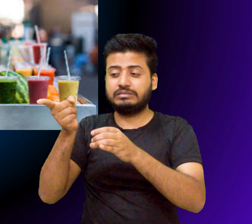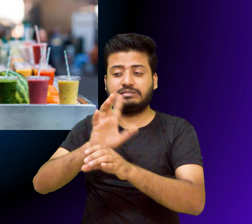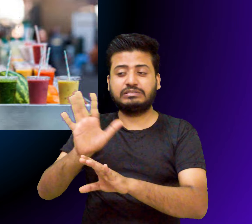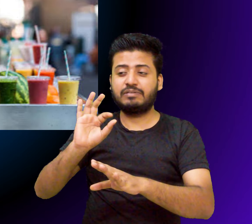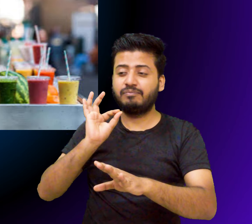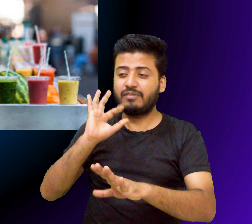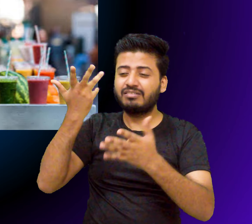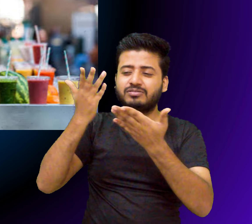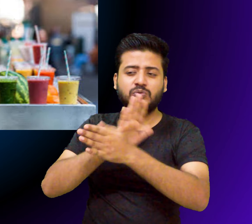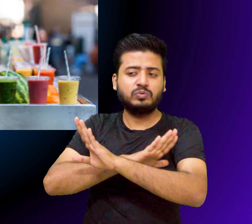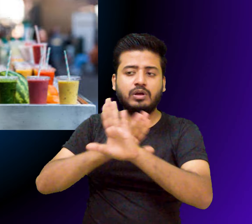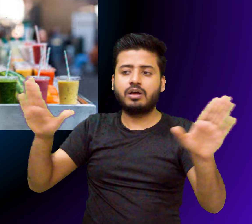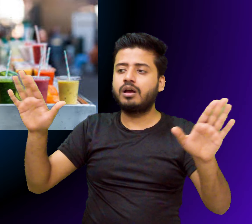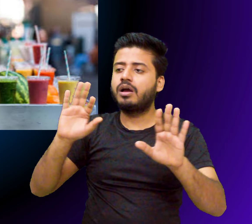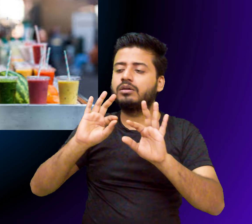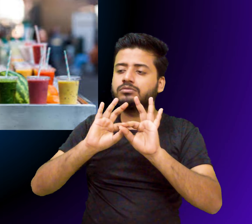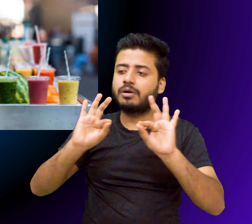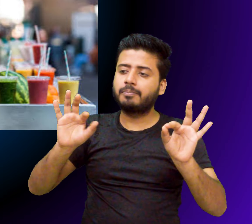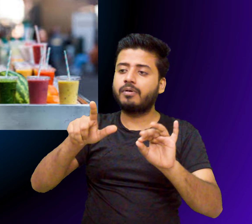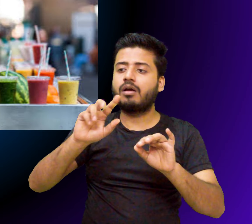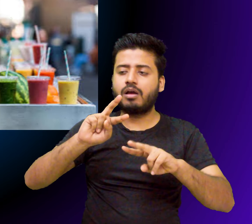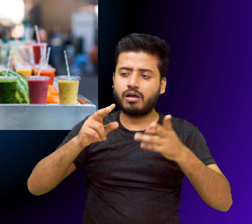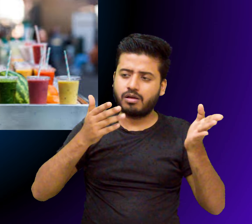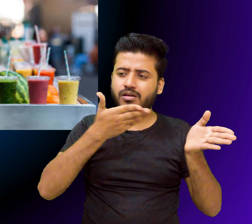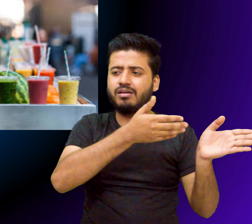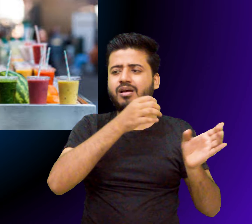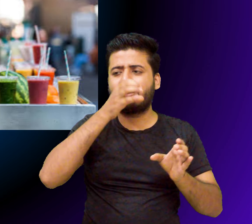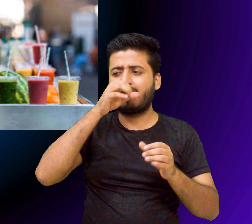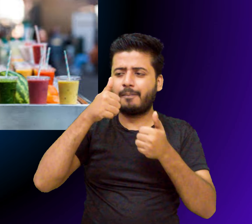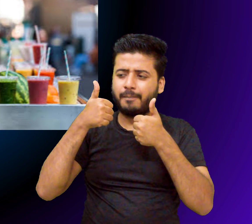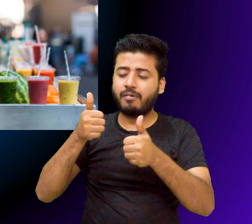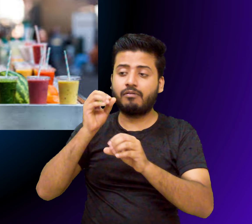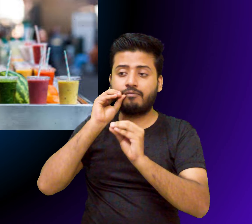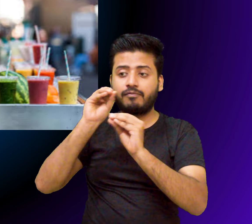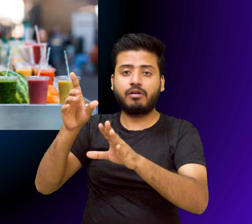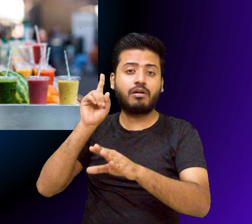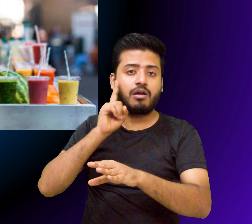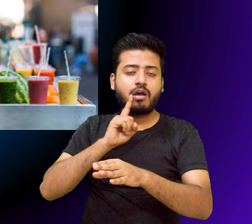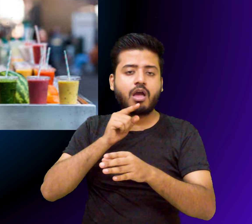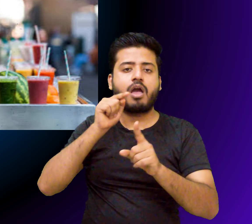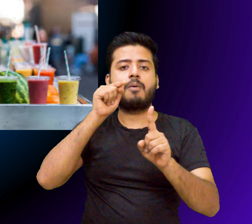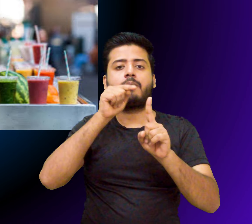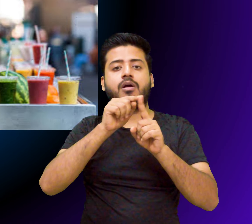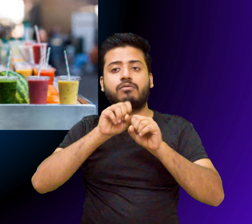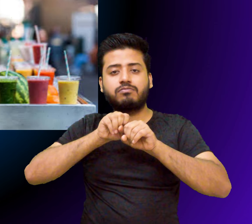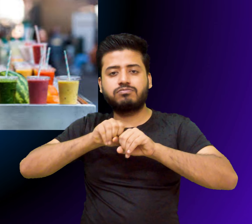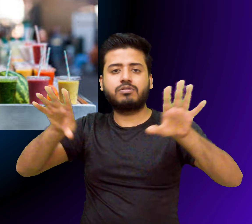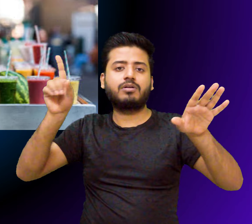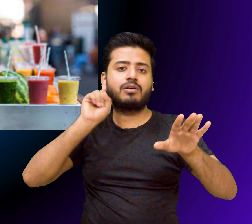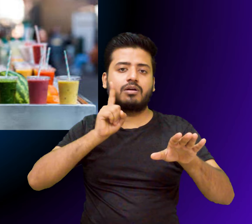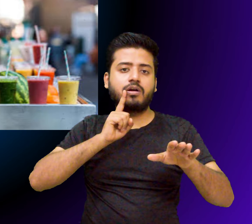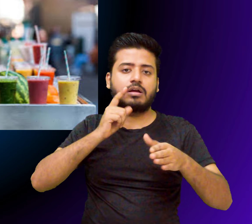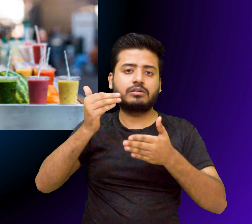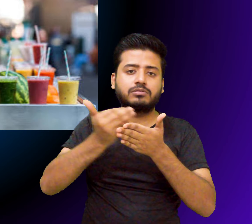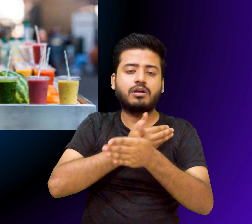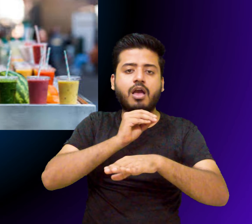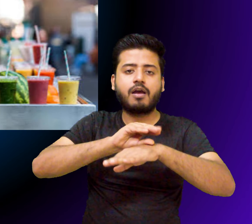frequently expose factories producing fake or adulterated fruit juices, which are made primarily from sugar syrup, artificial